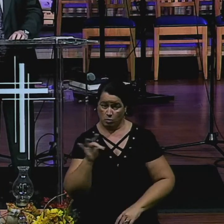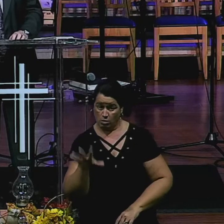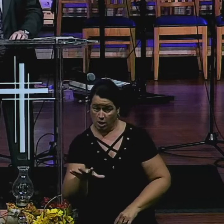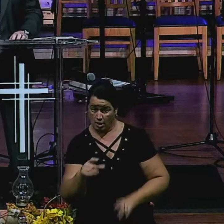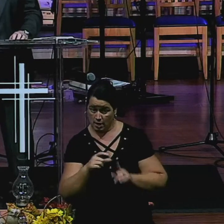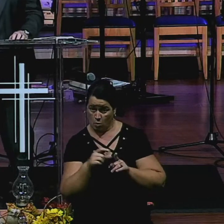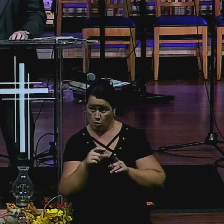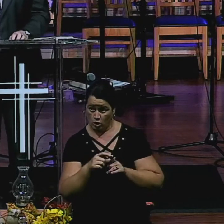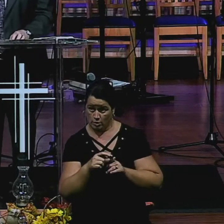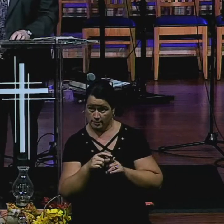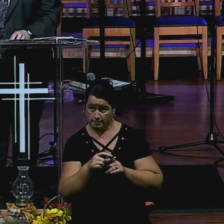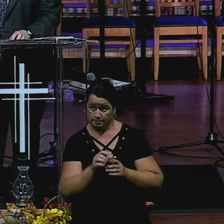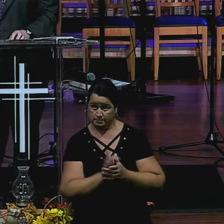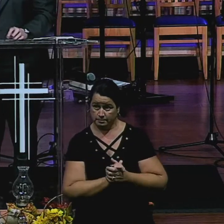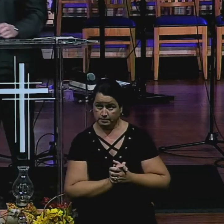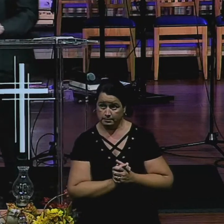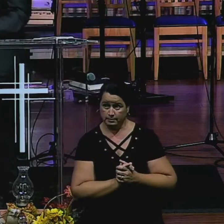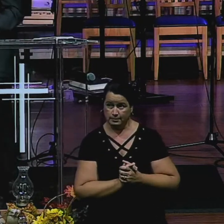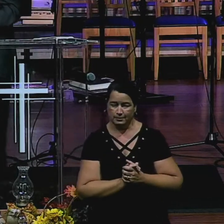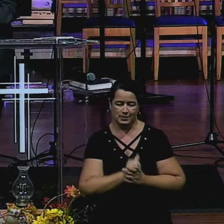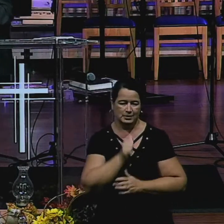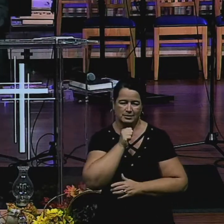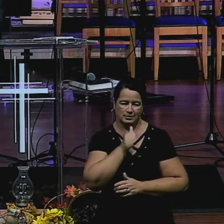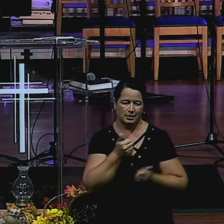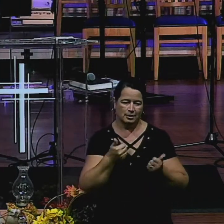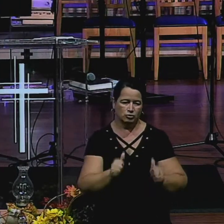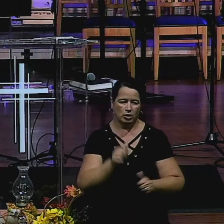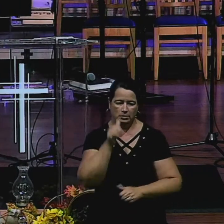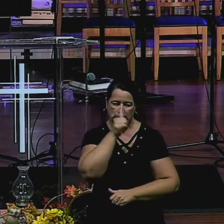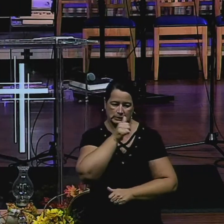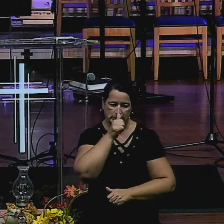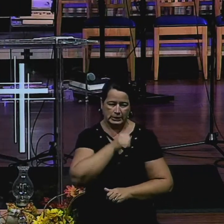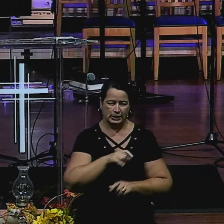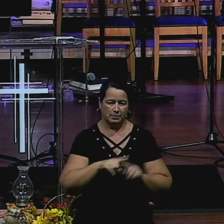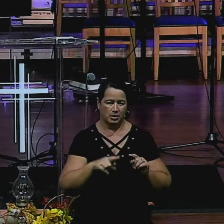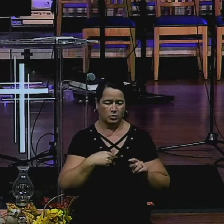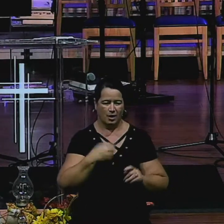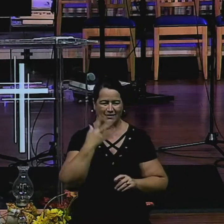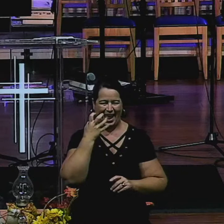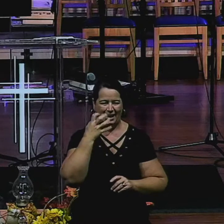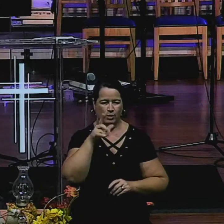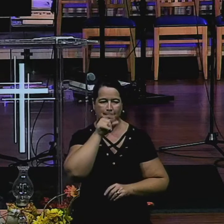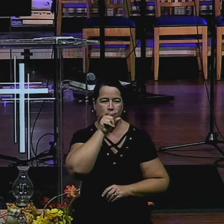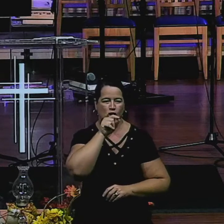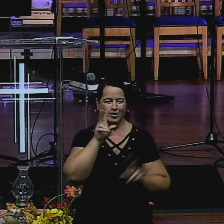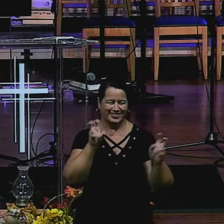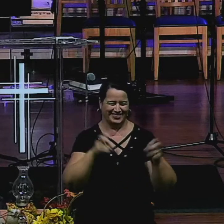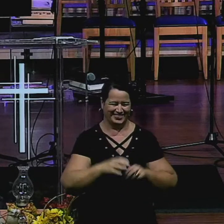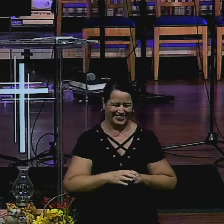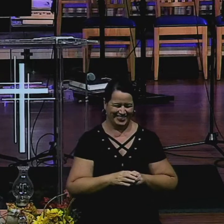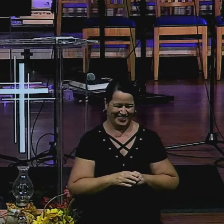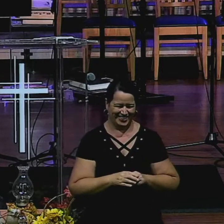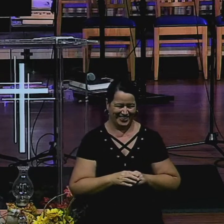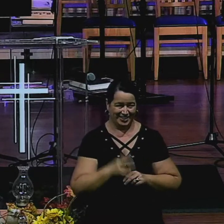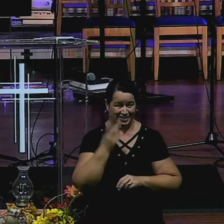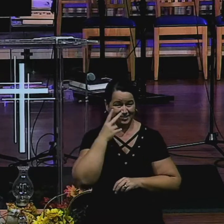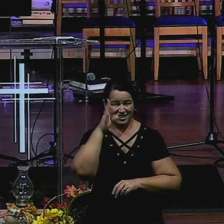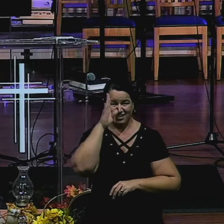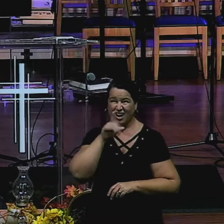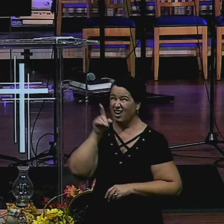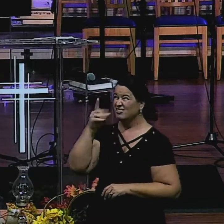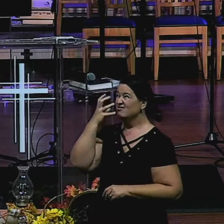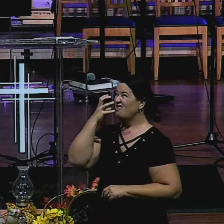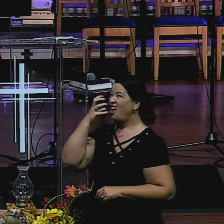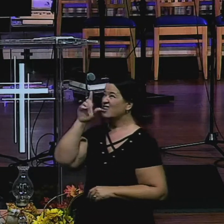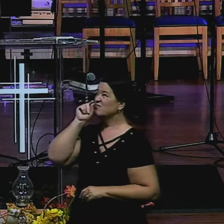And I don't mean to be silly here, but, you know, kids have a thing called an angry bird. And some people don't like this because they see God as like an angry